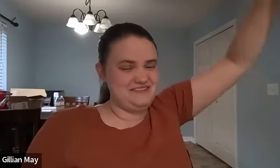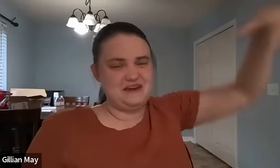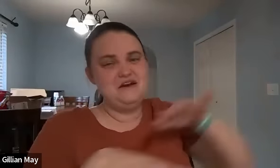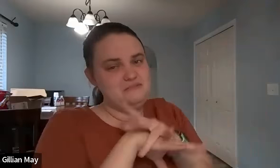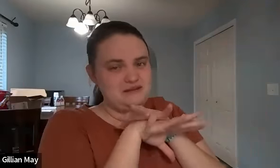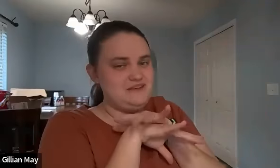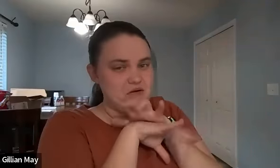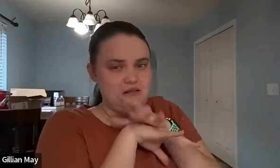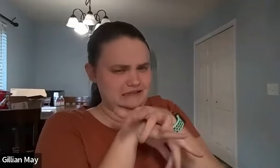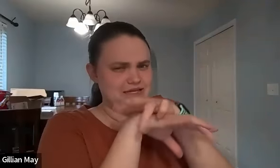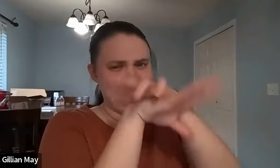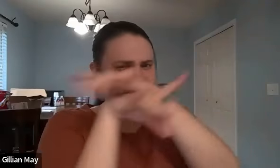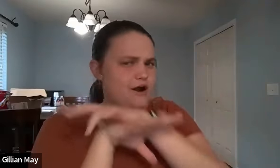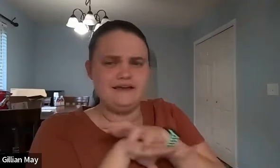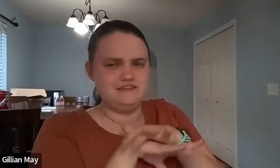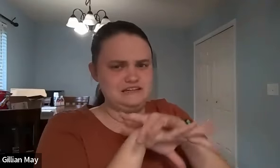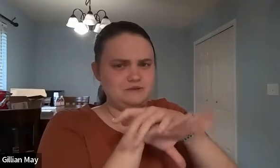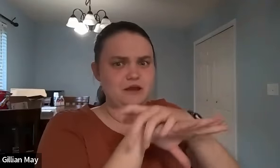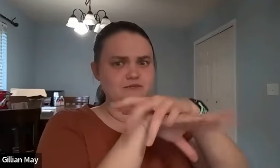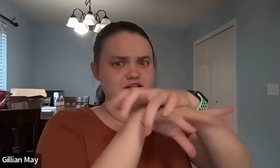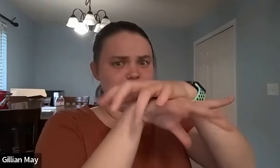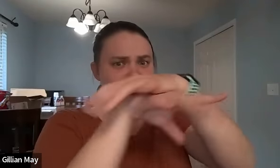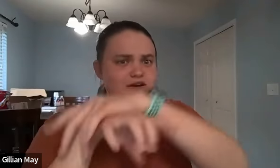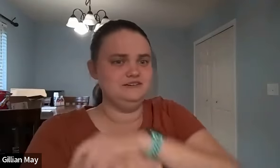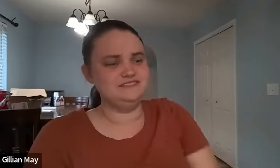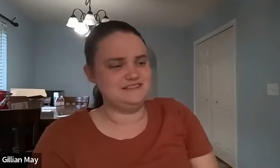there. But I mean, they were like, I mean, all I saw today was spider, spider, spider, spider. So, all